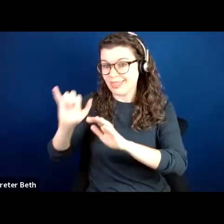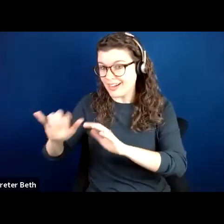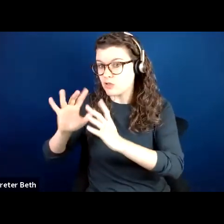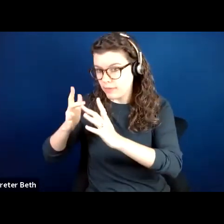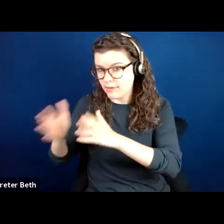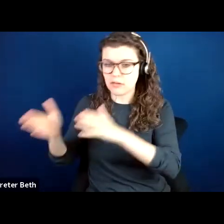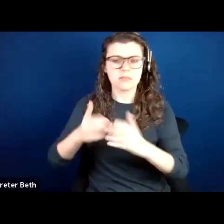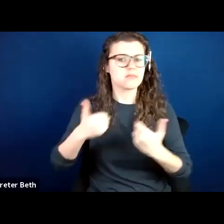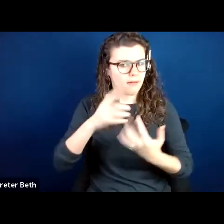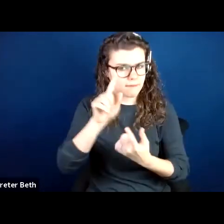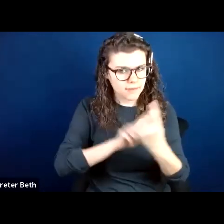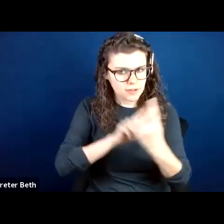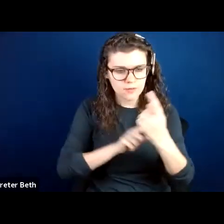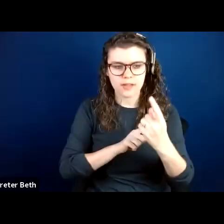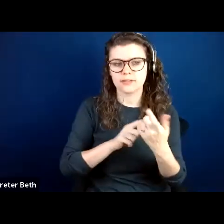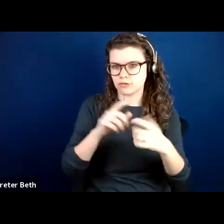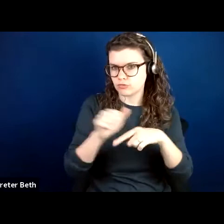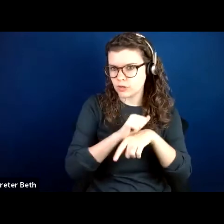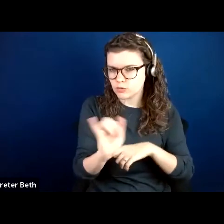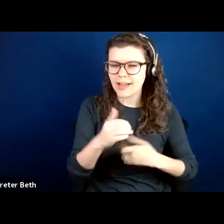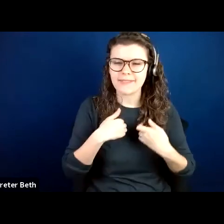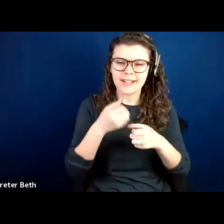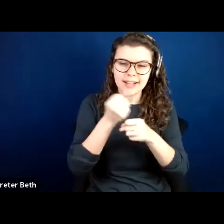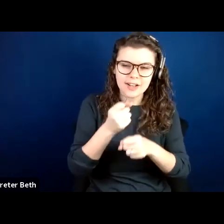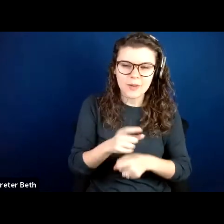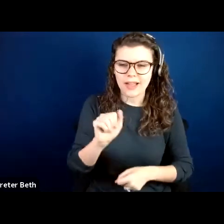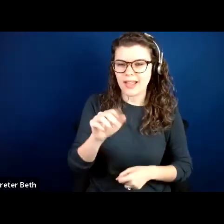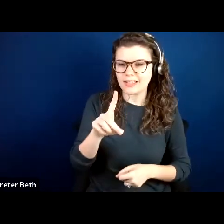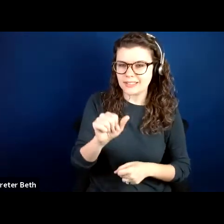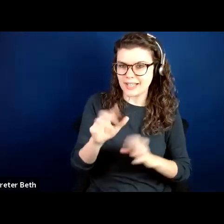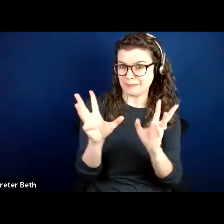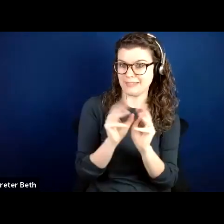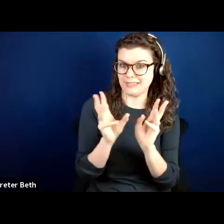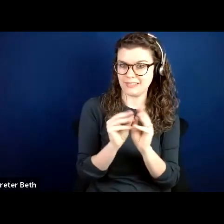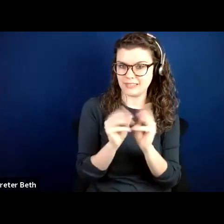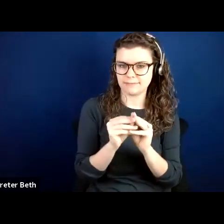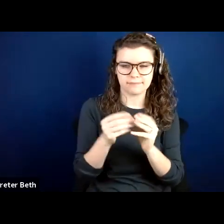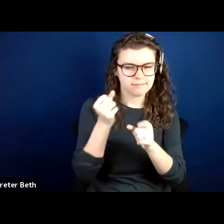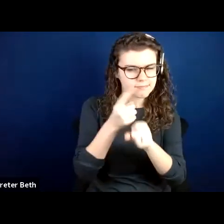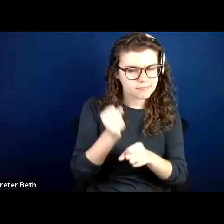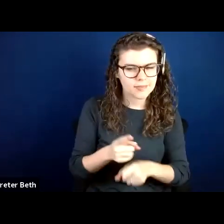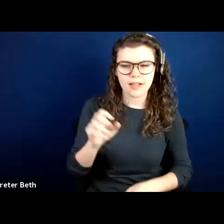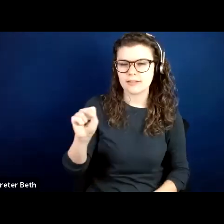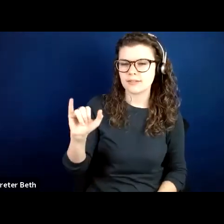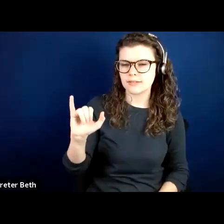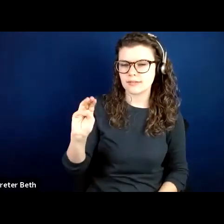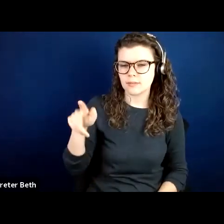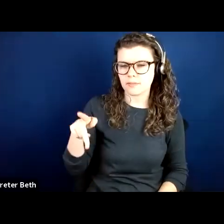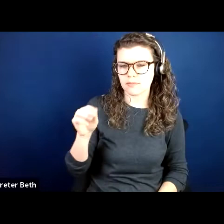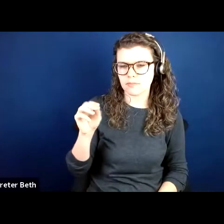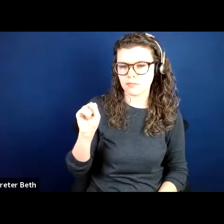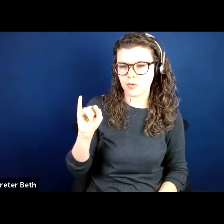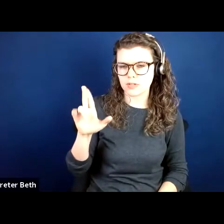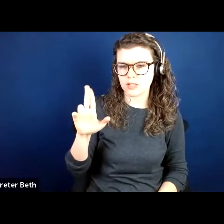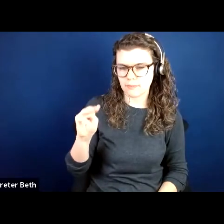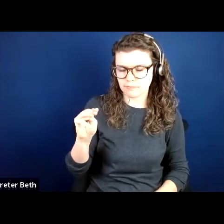opportunities as well. There's an annual ADA symposium that they do each year, and also some ADA